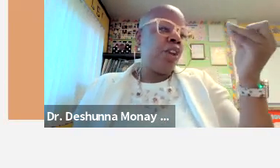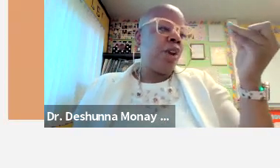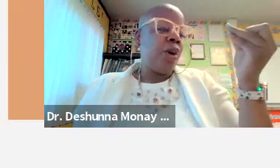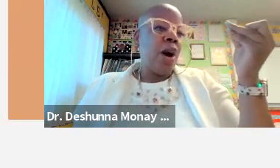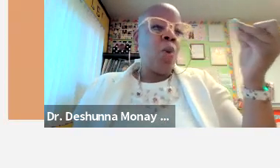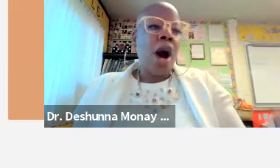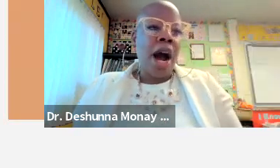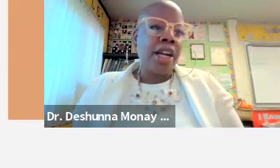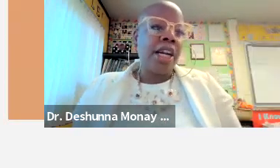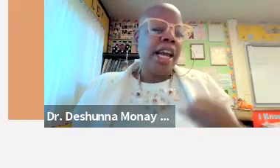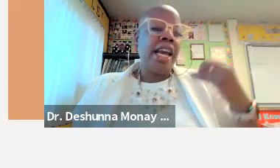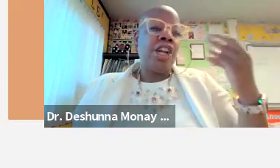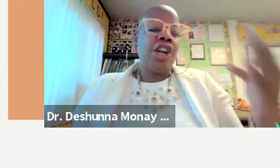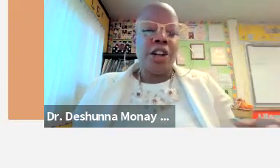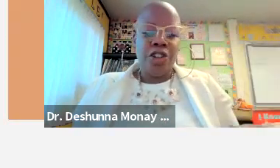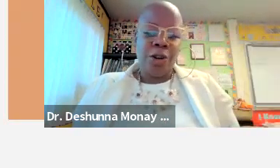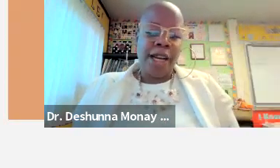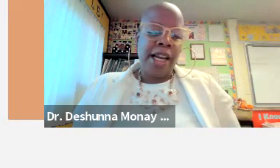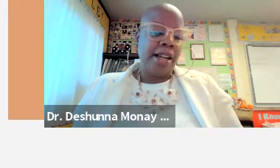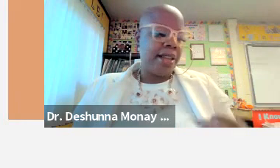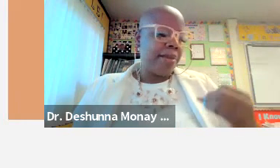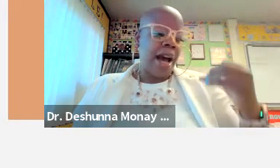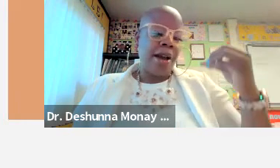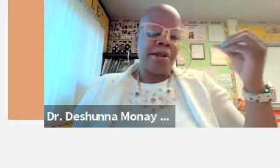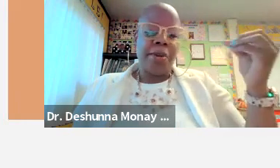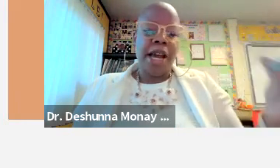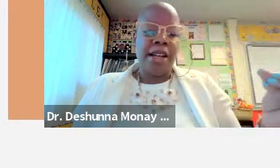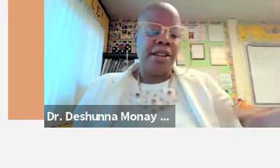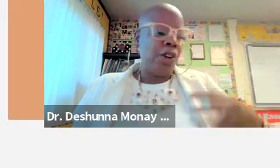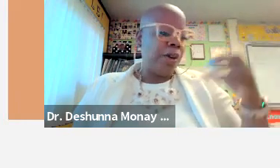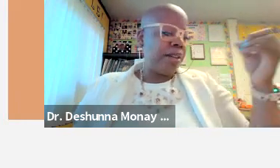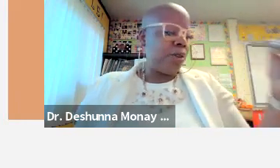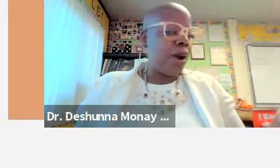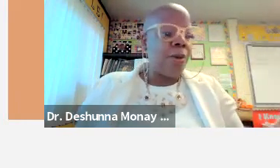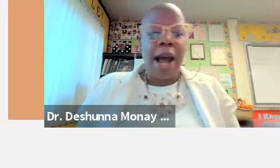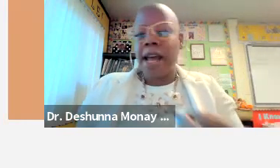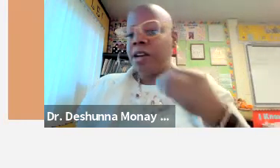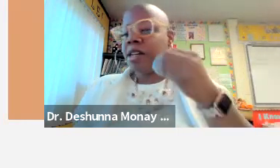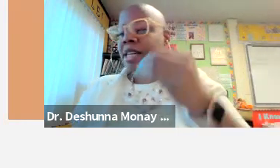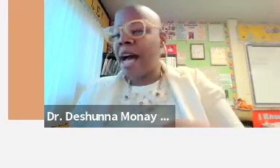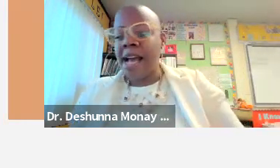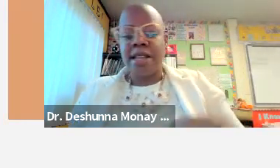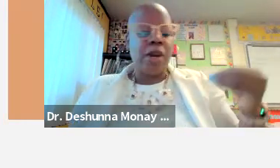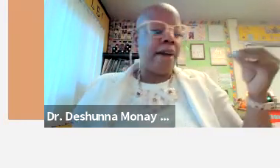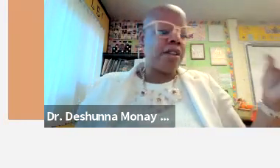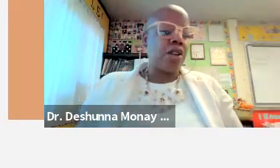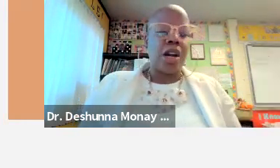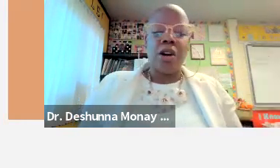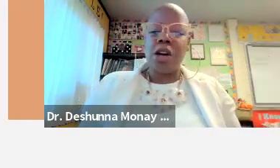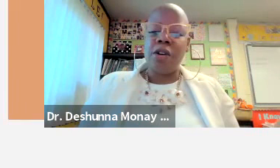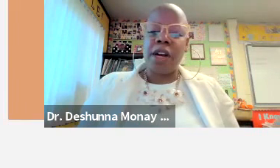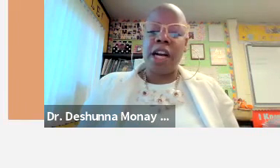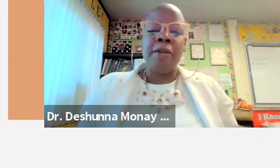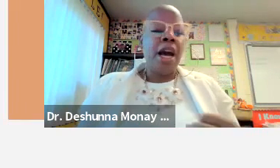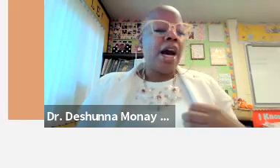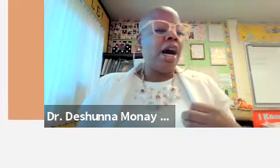of, water and nurturing. And sometimes the plant, it doesn't grow right or it dies and we have to start